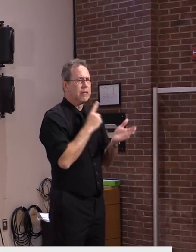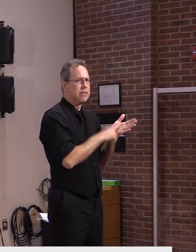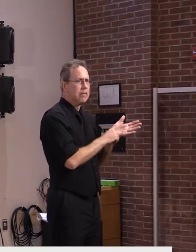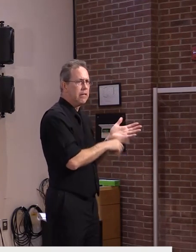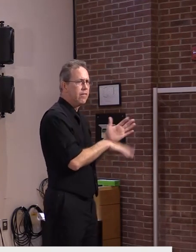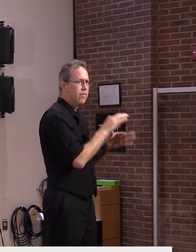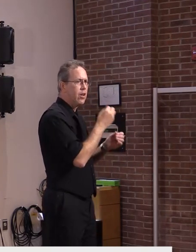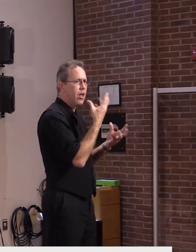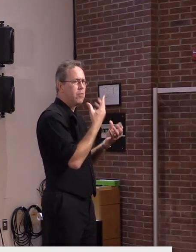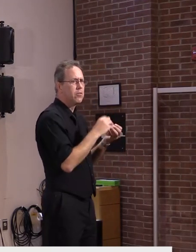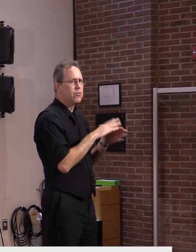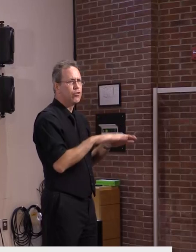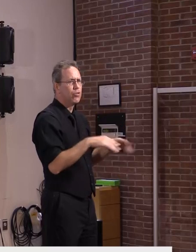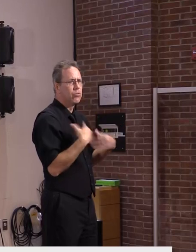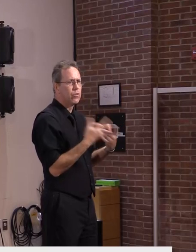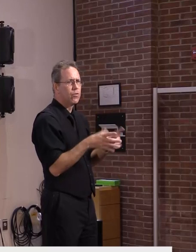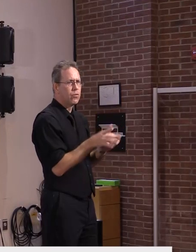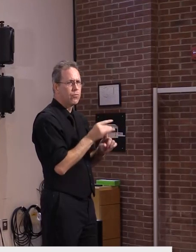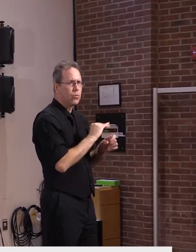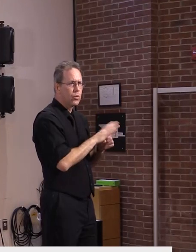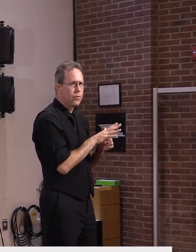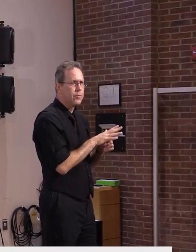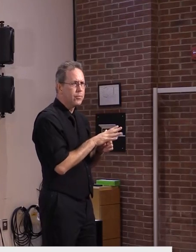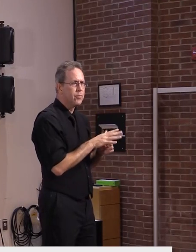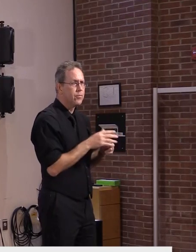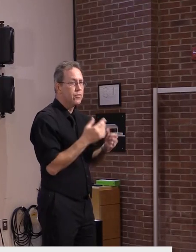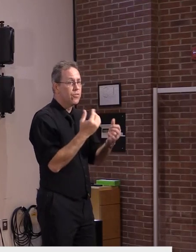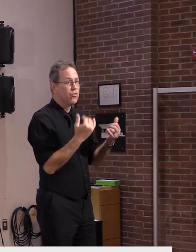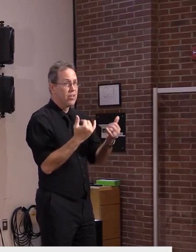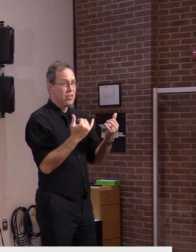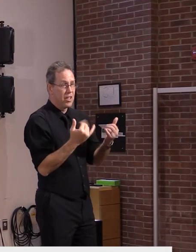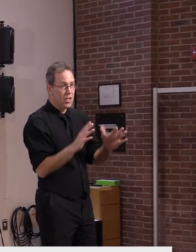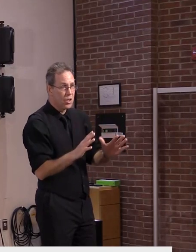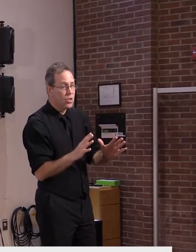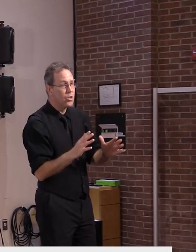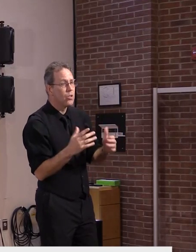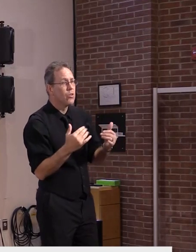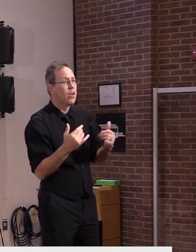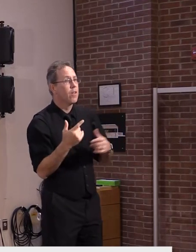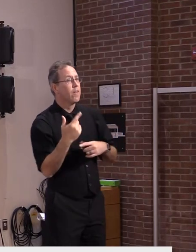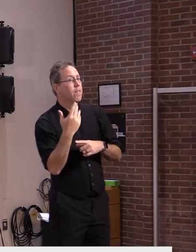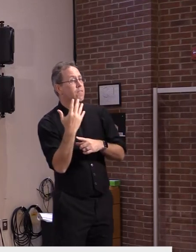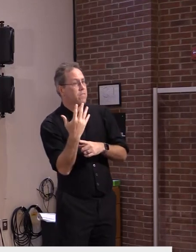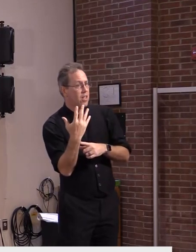of today, there are 5 hospitalizations currently.